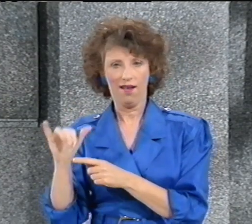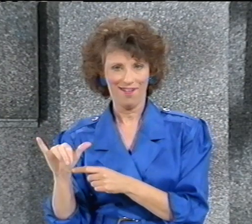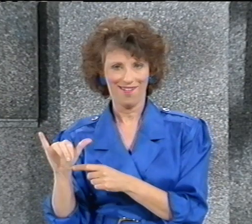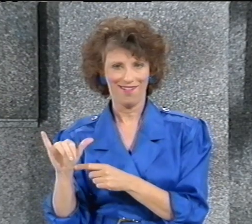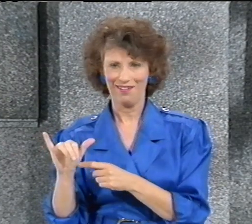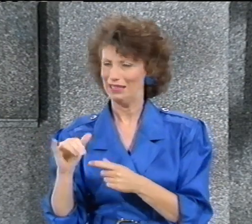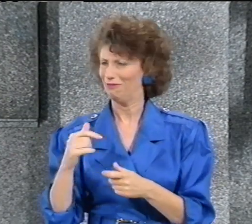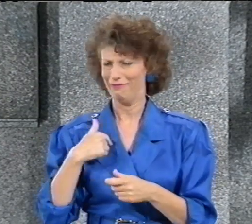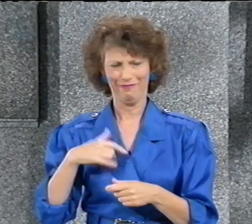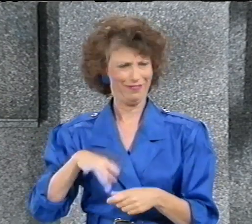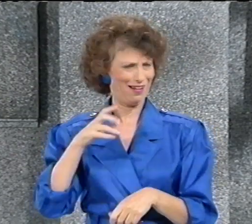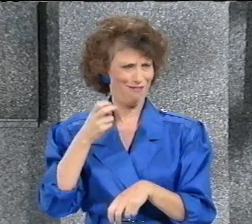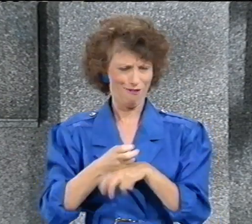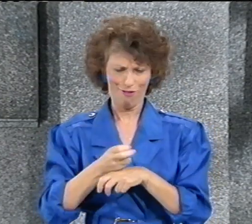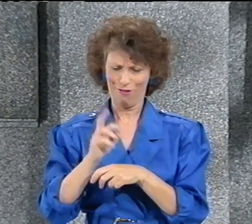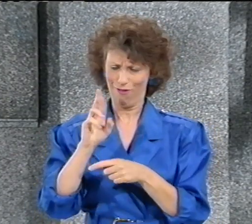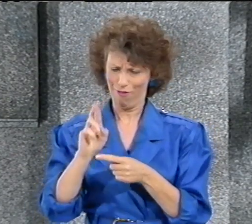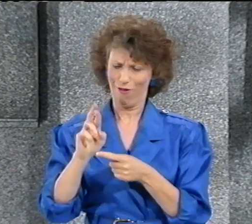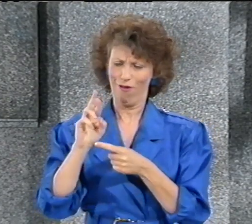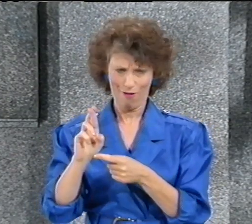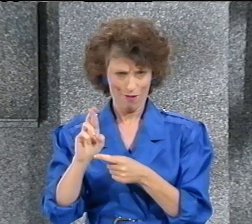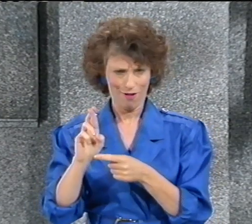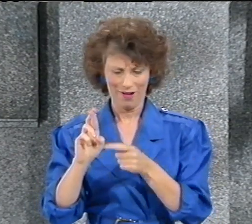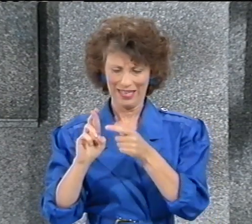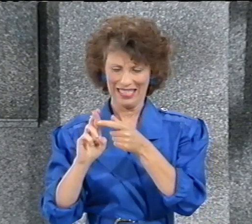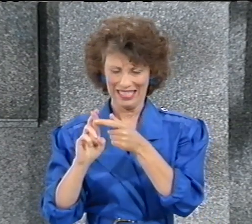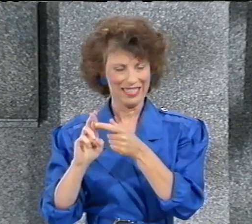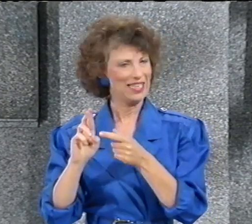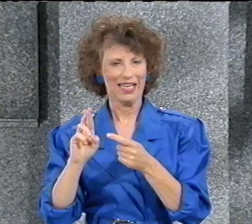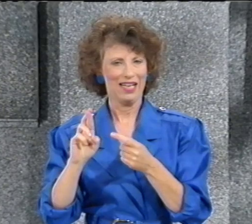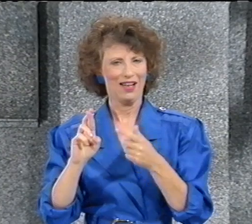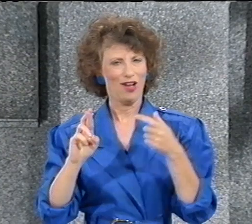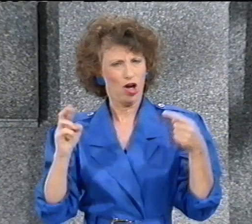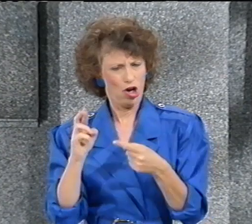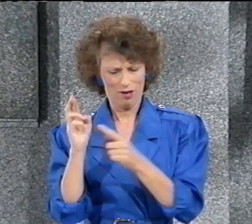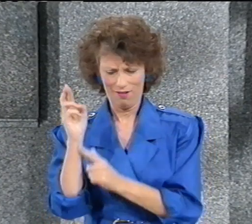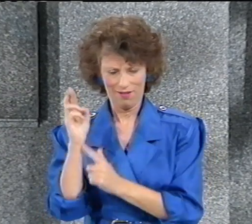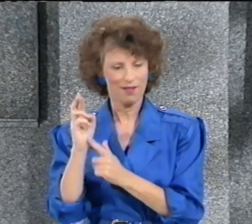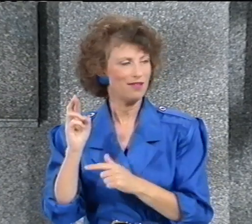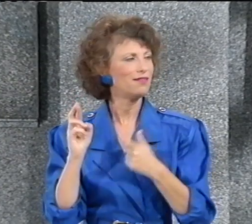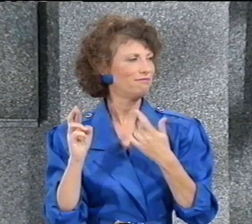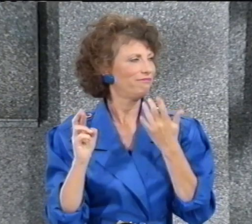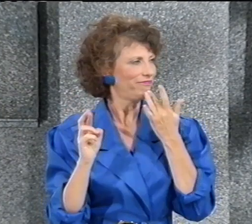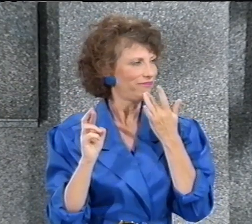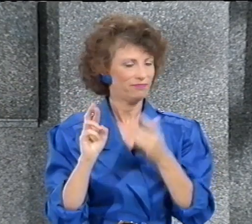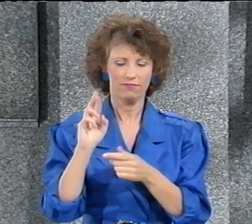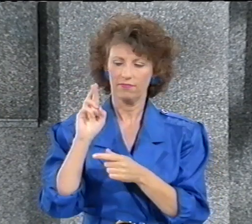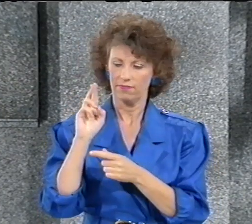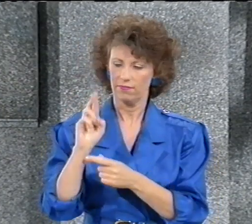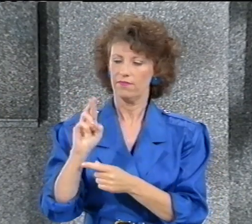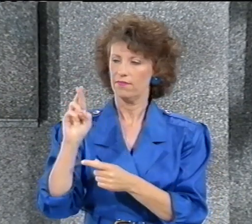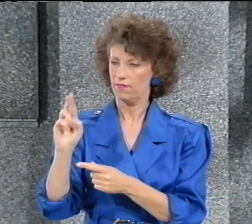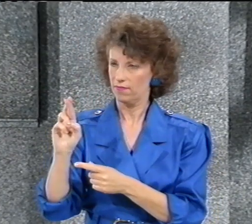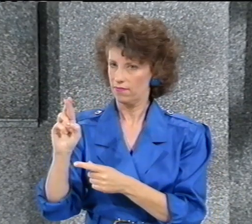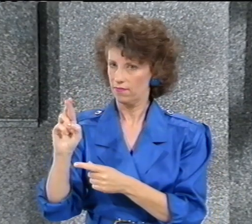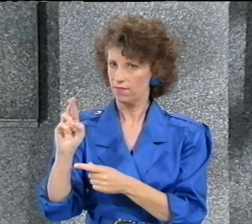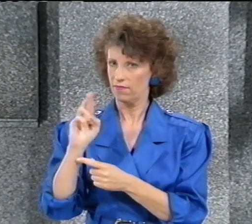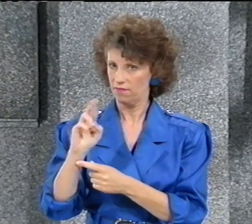fingers twice. That's really difficult to do. In fact, it hurts my wrist. I think it's preferable to